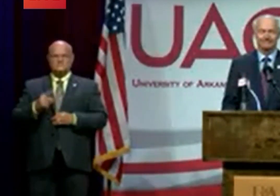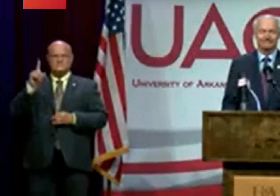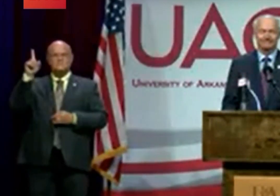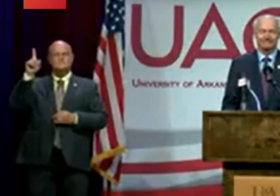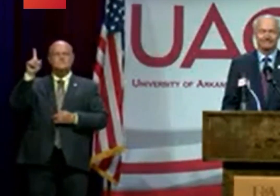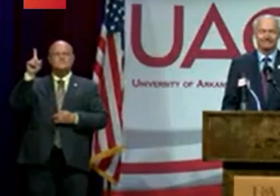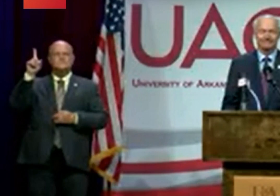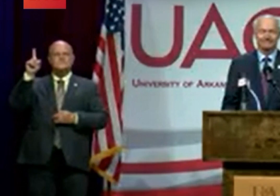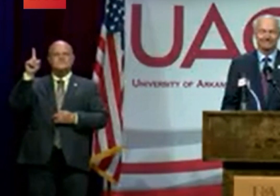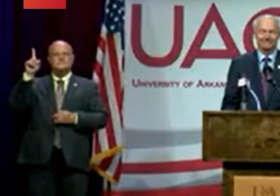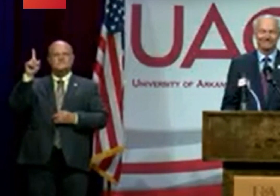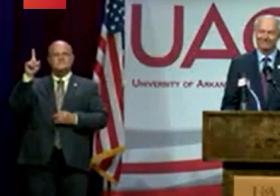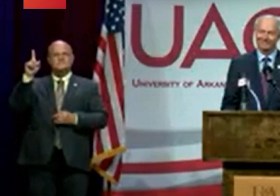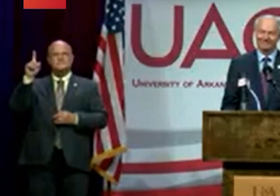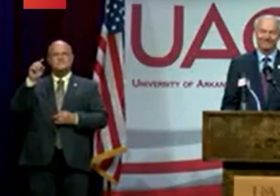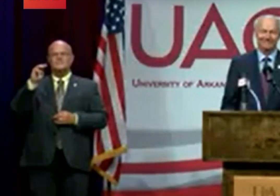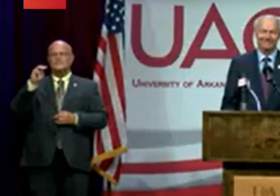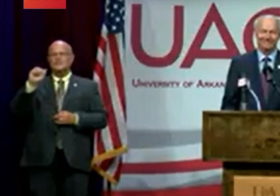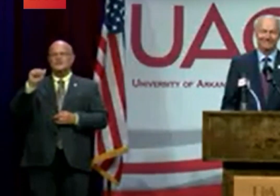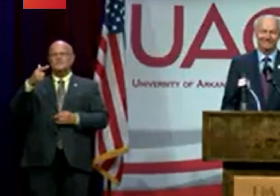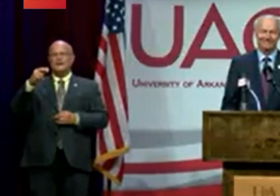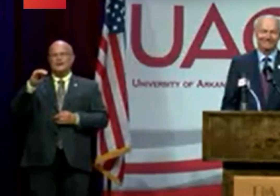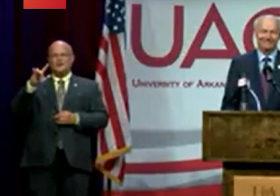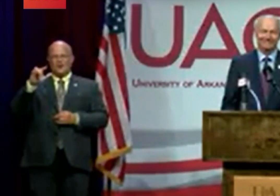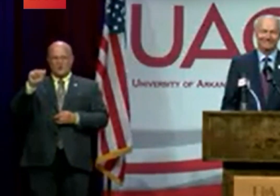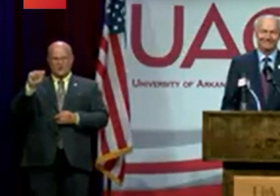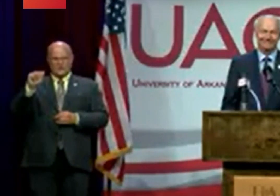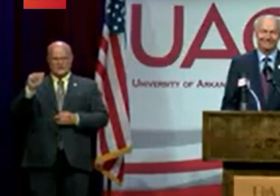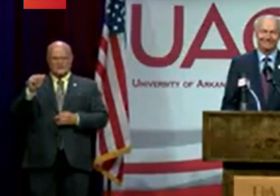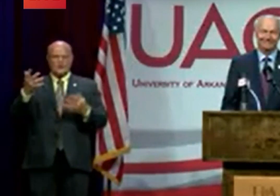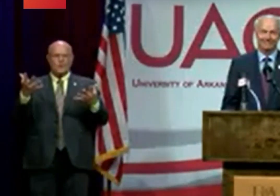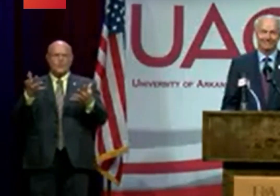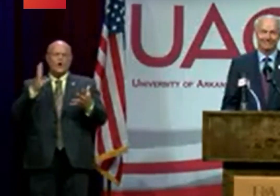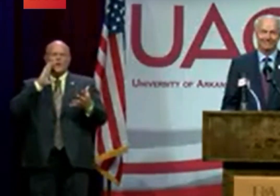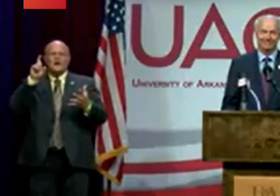Governor Mike McNeil at MagnoliaReporter.com. What will